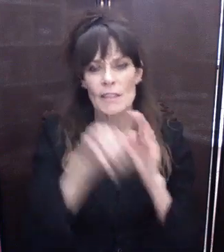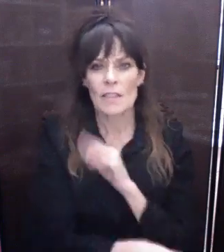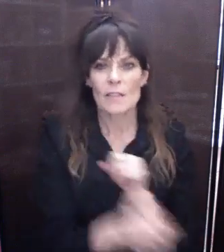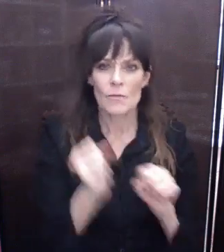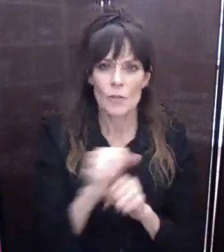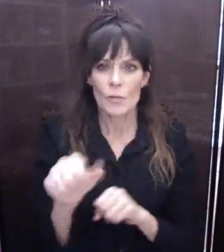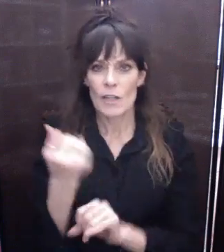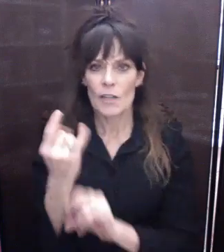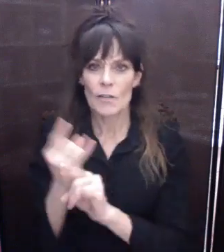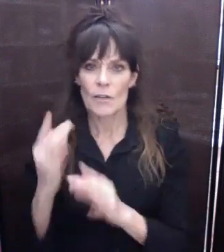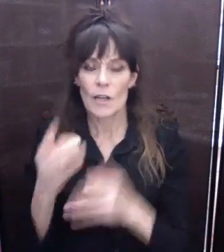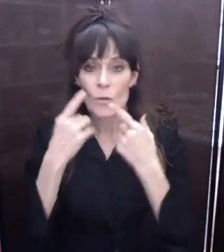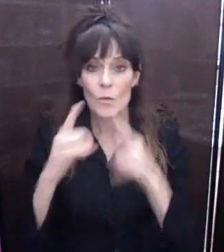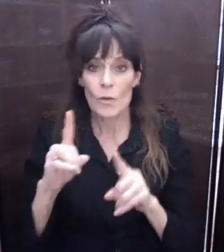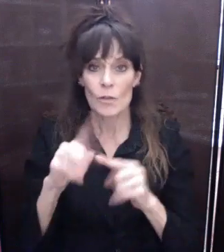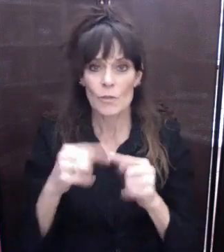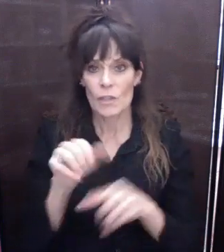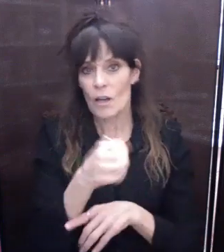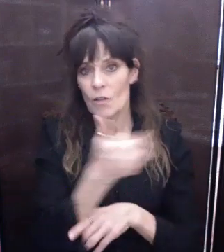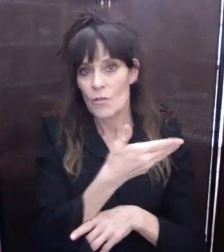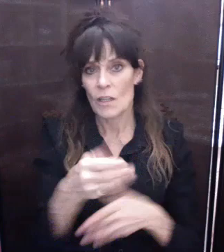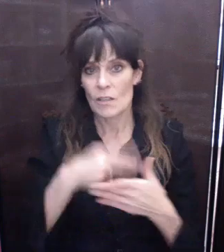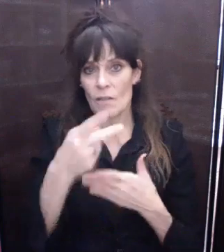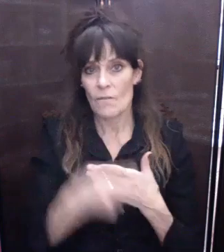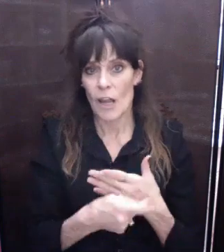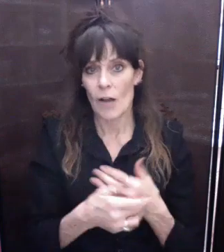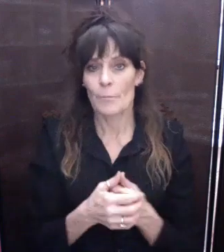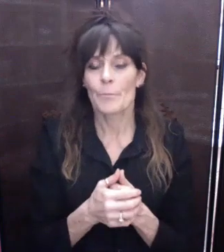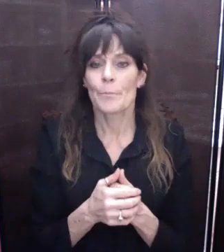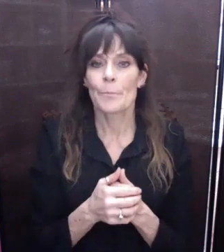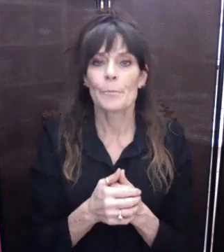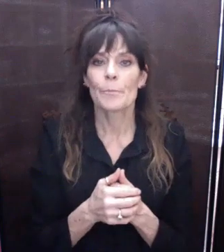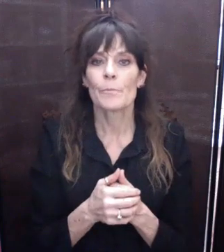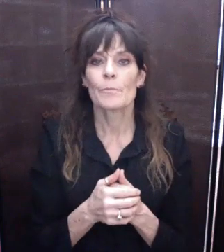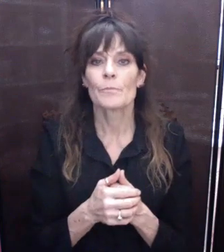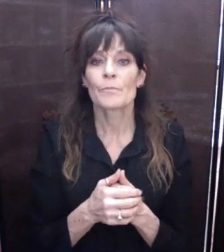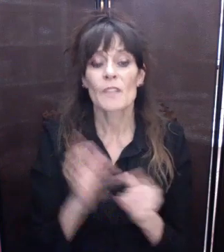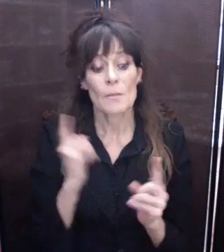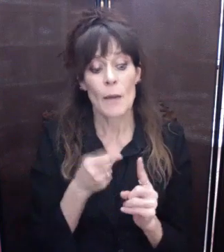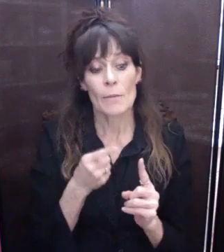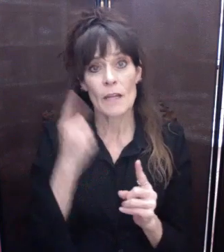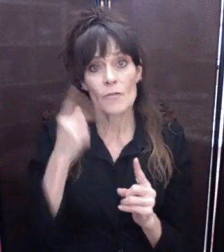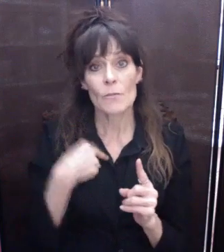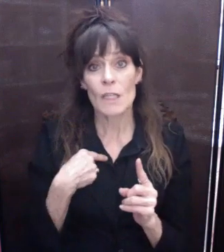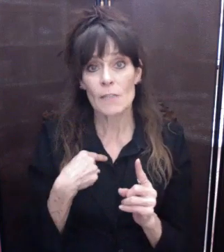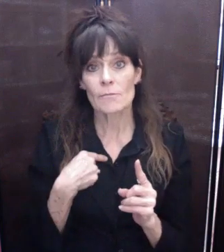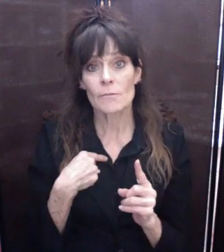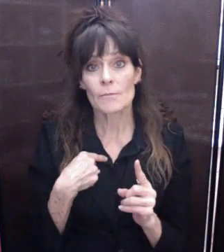when other things fail. You know, the bottom line for me, I guess, is what